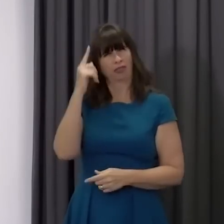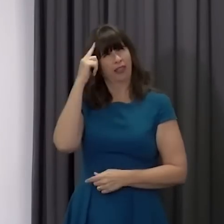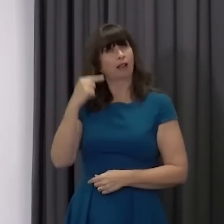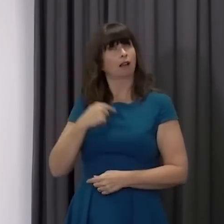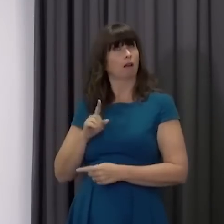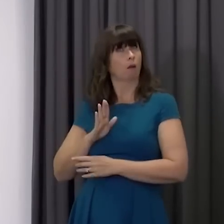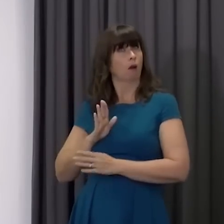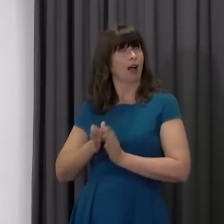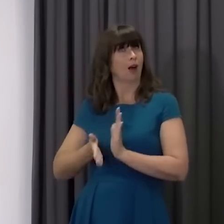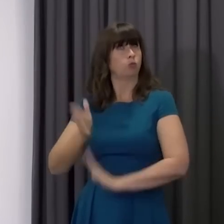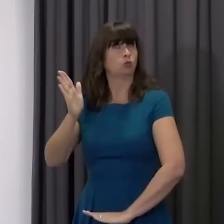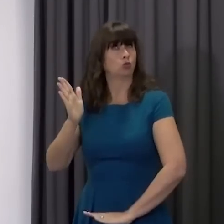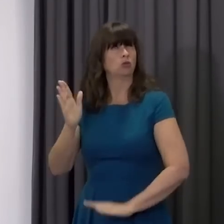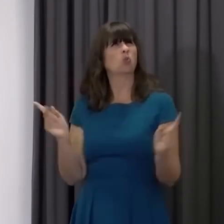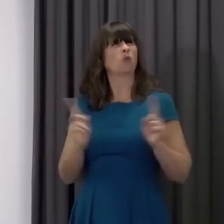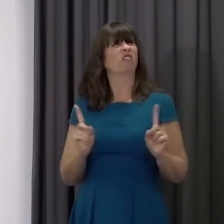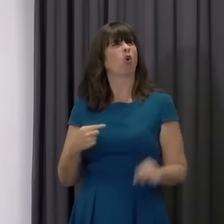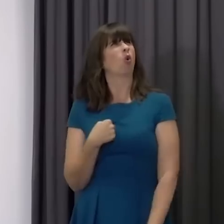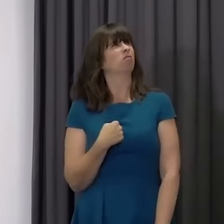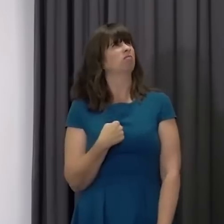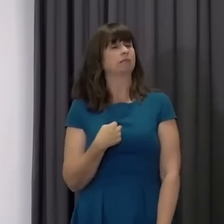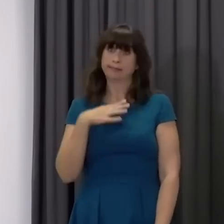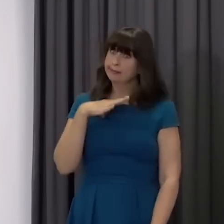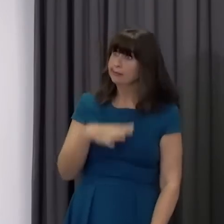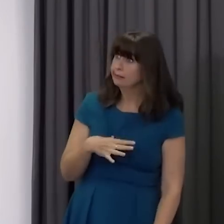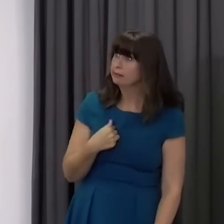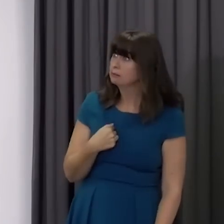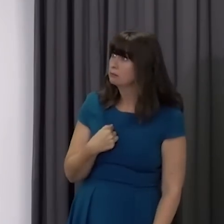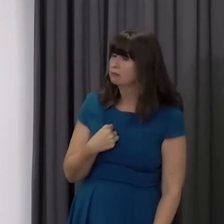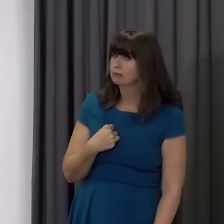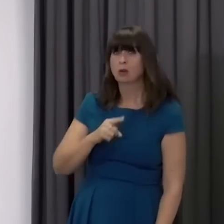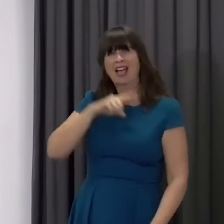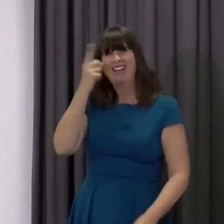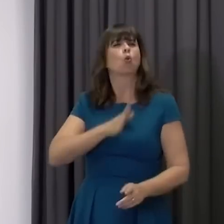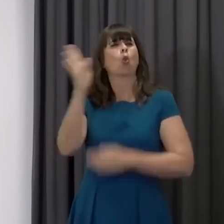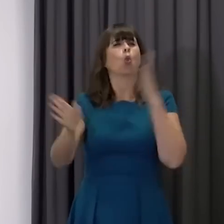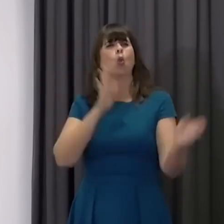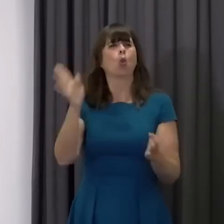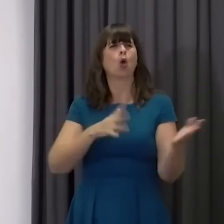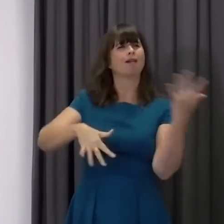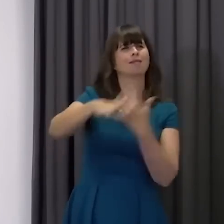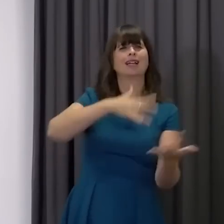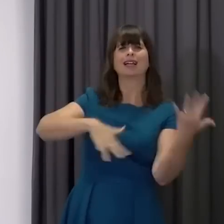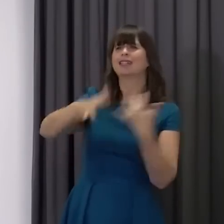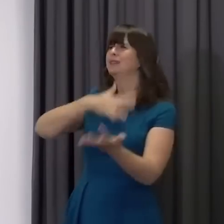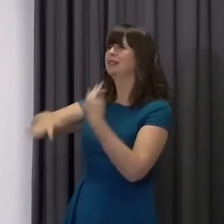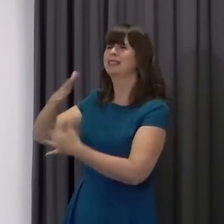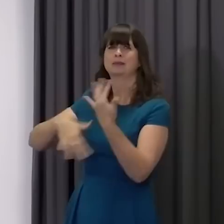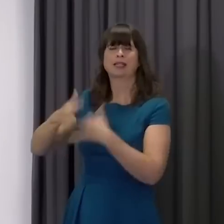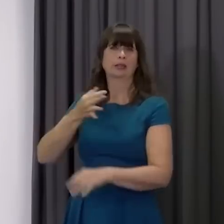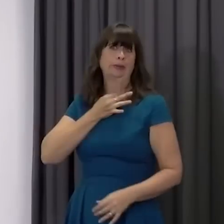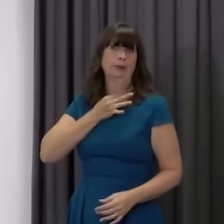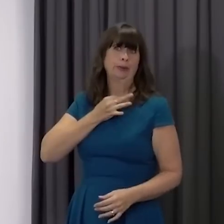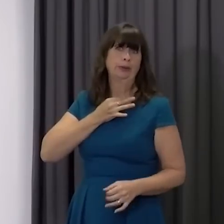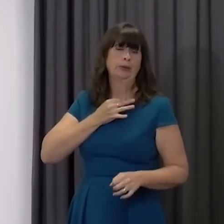meeting, because the more places we go and the more people we meet, the greater are the chances